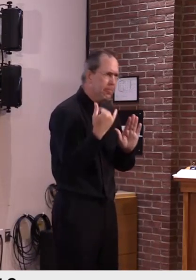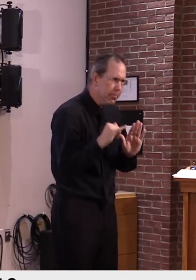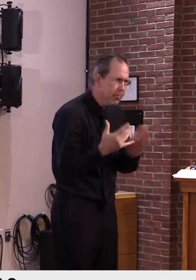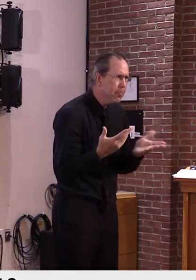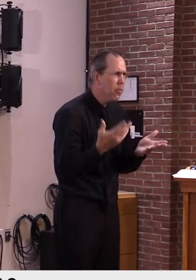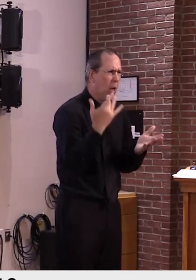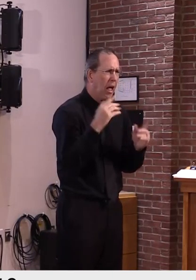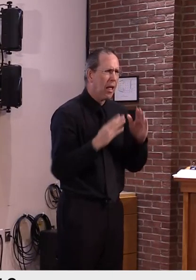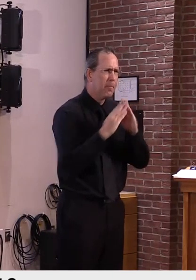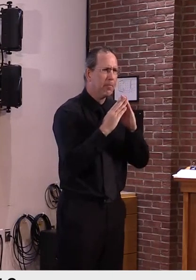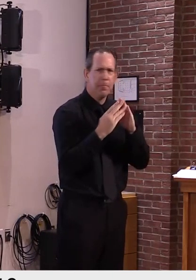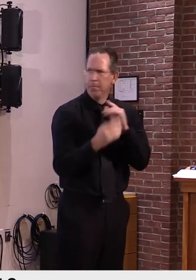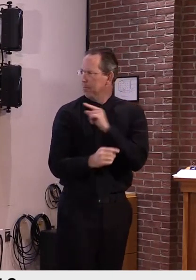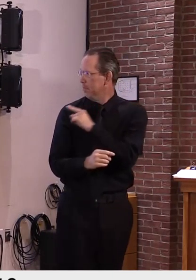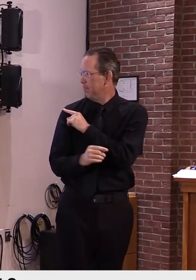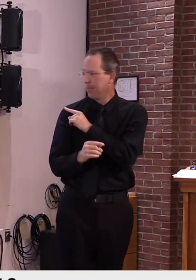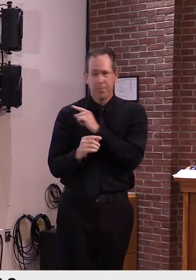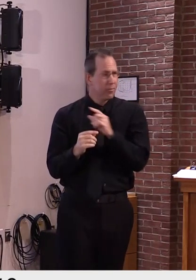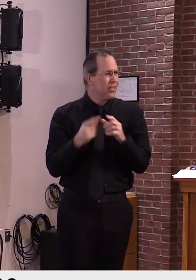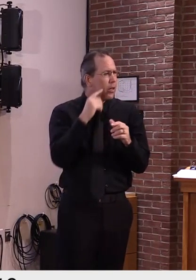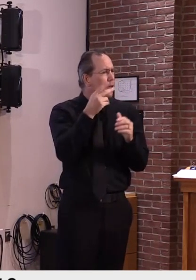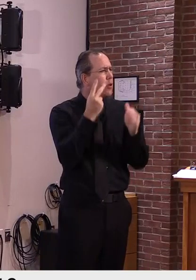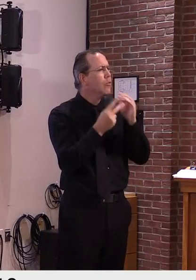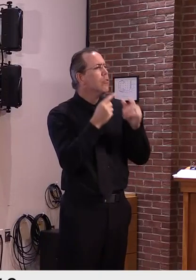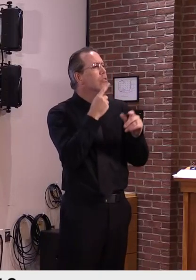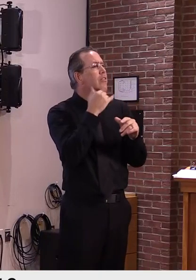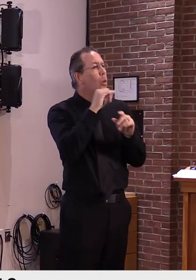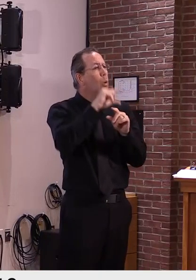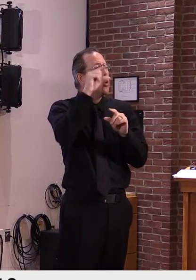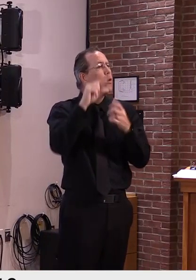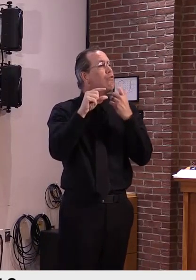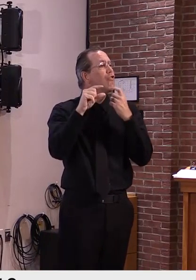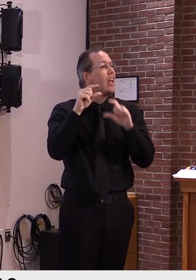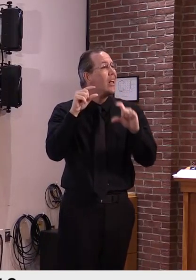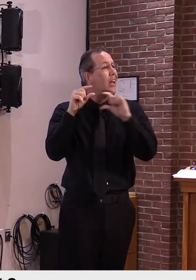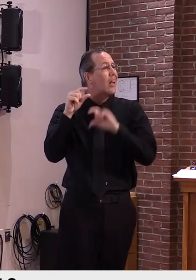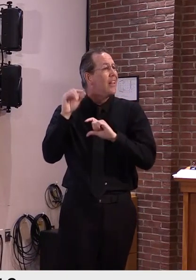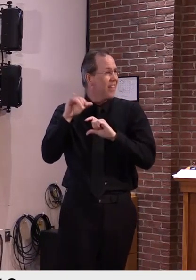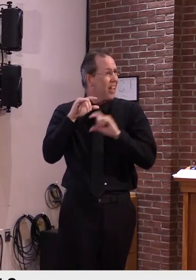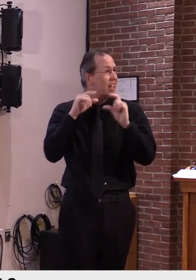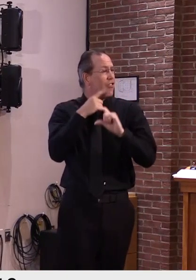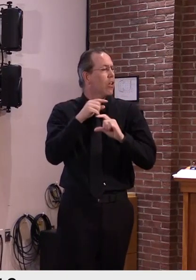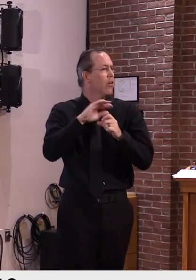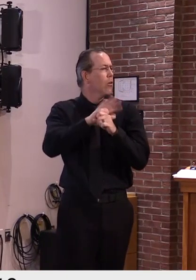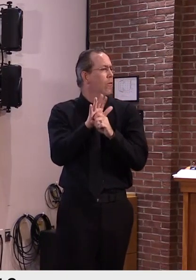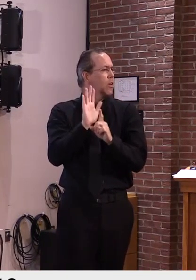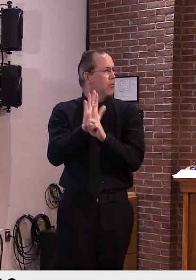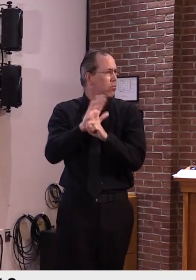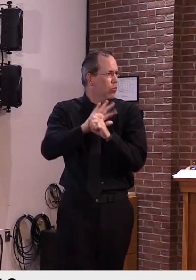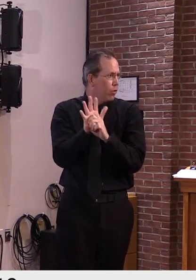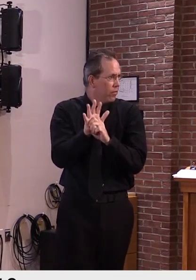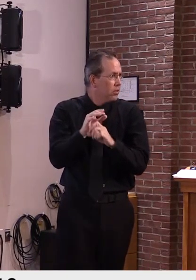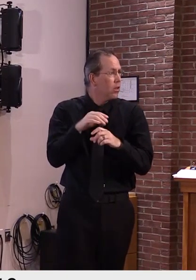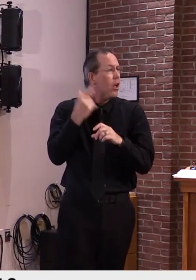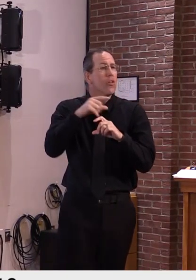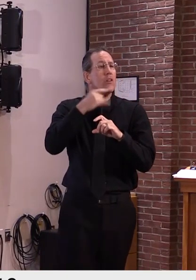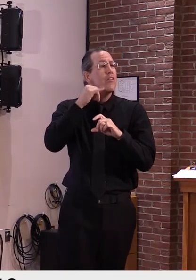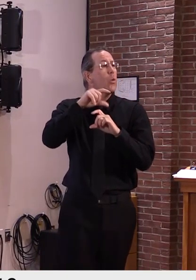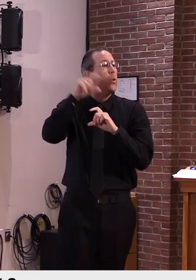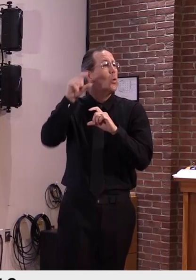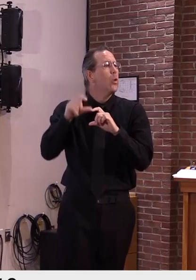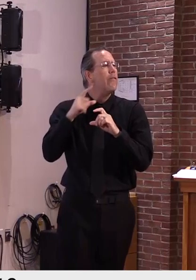of those deaths that deviate from that mean are related to COVID, which is that red part of the uptick, you can see that there are